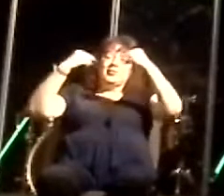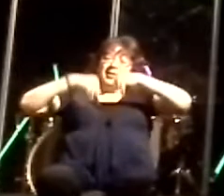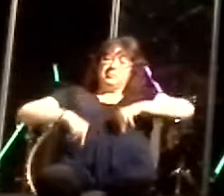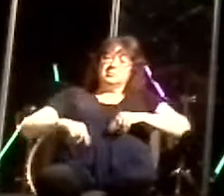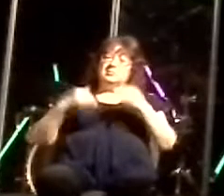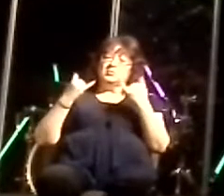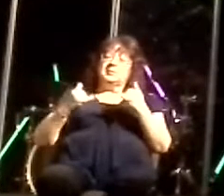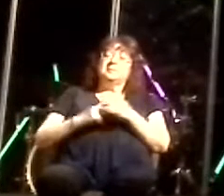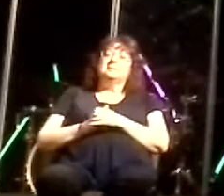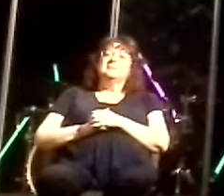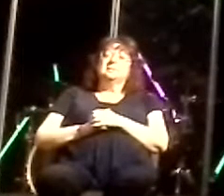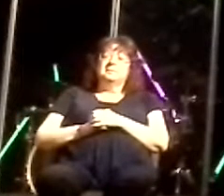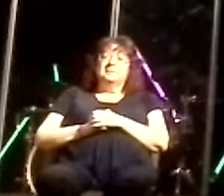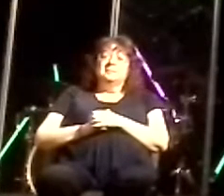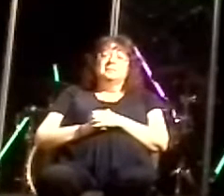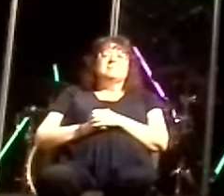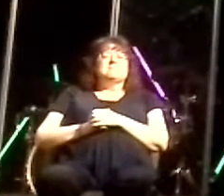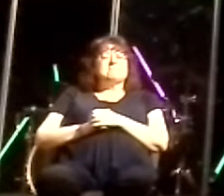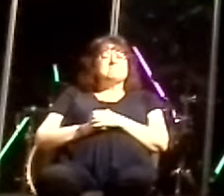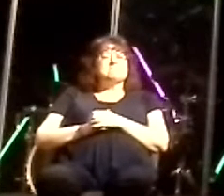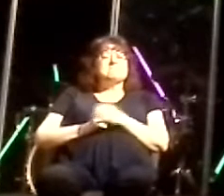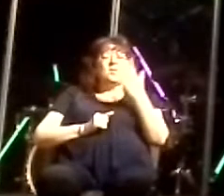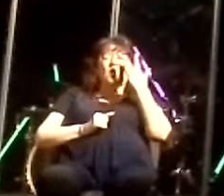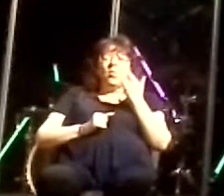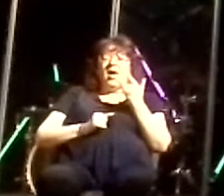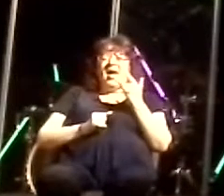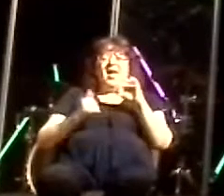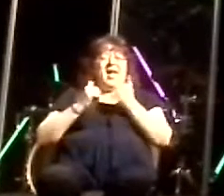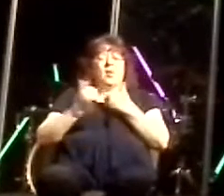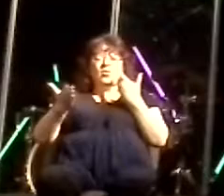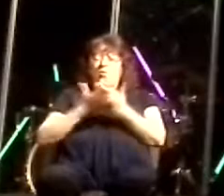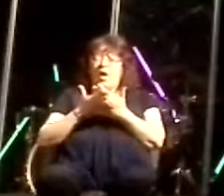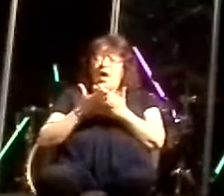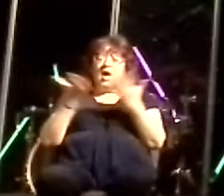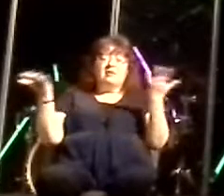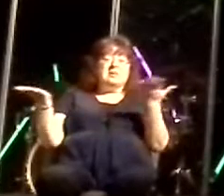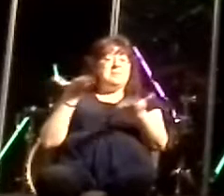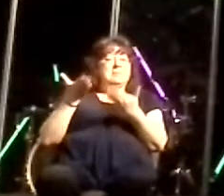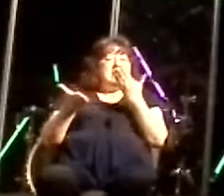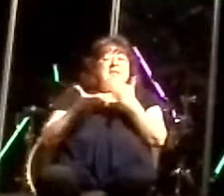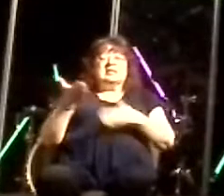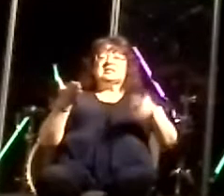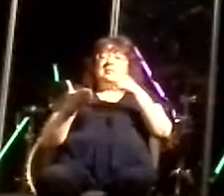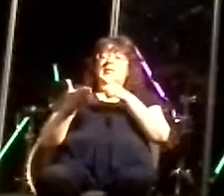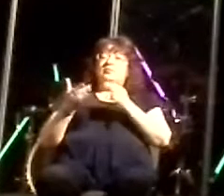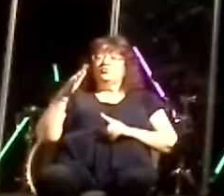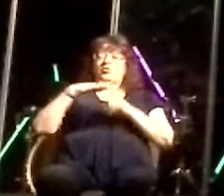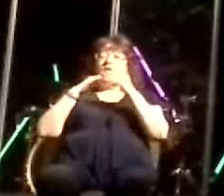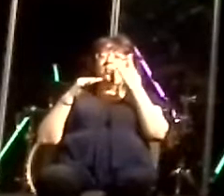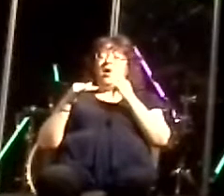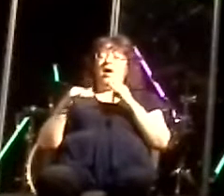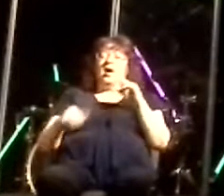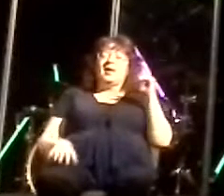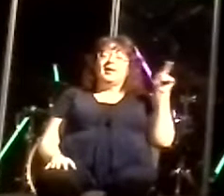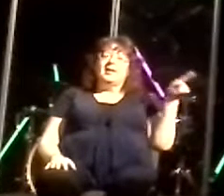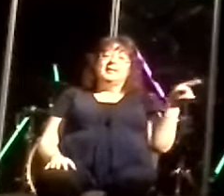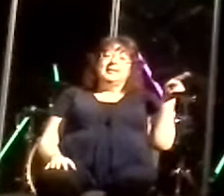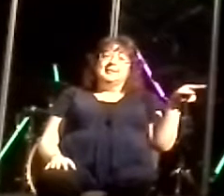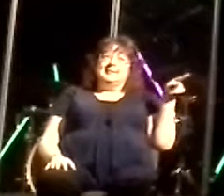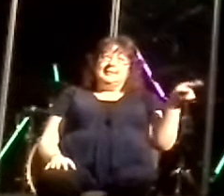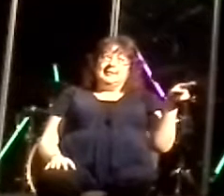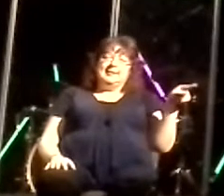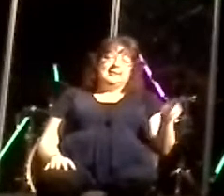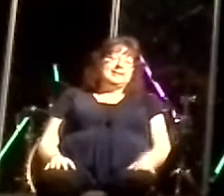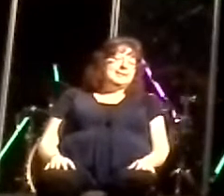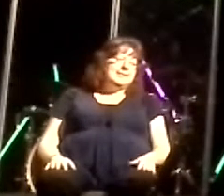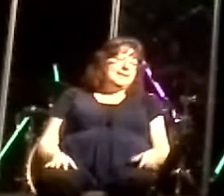here today. I don't know why. I don't know how you got here. I know maybe some of you, you showed up today because you